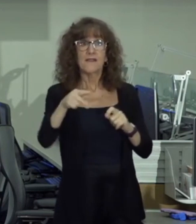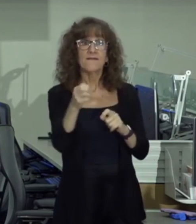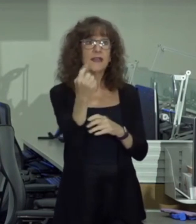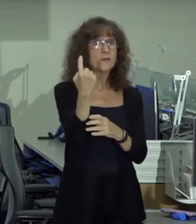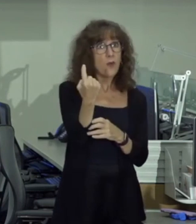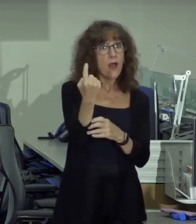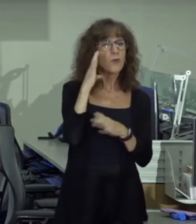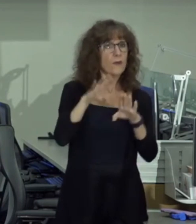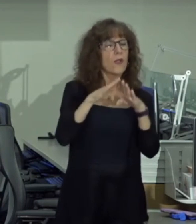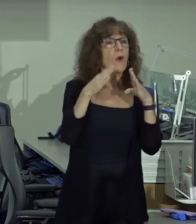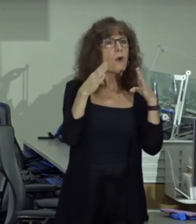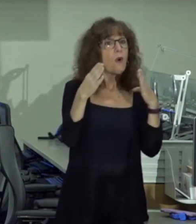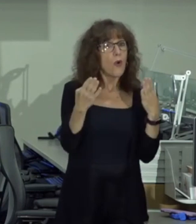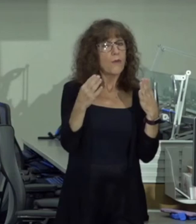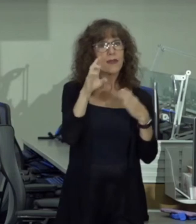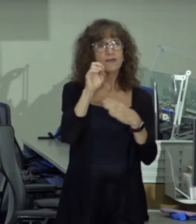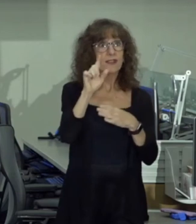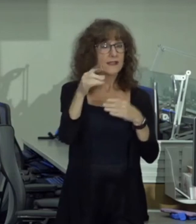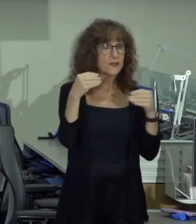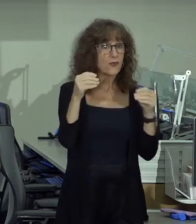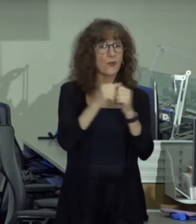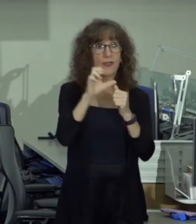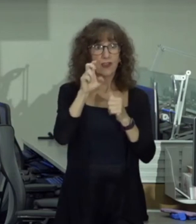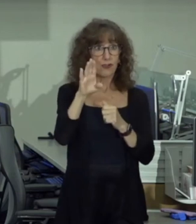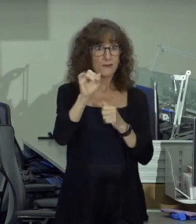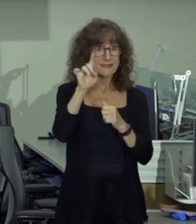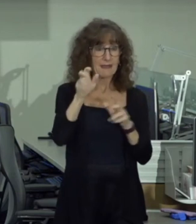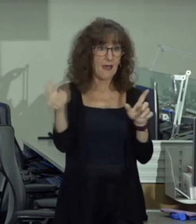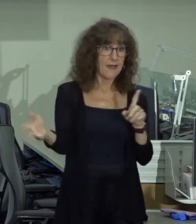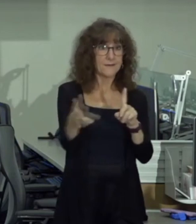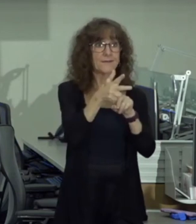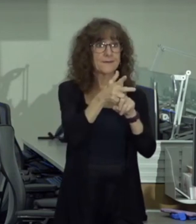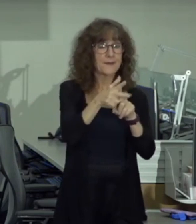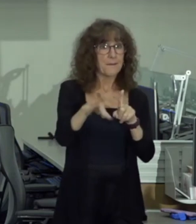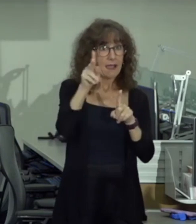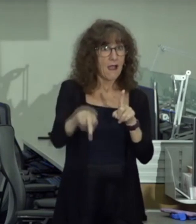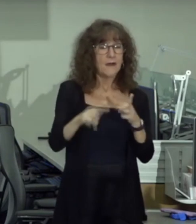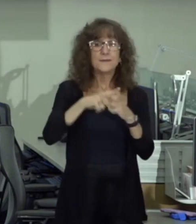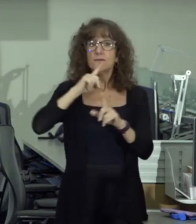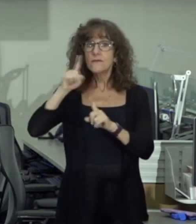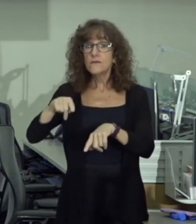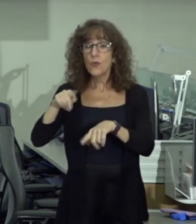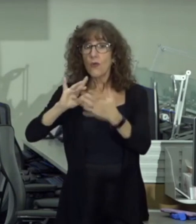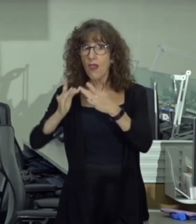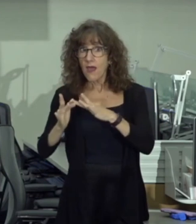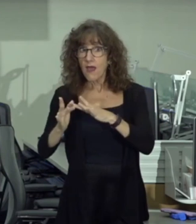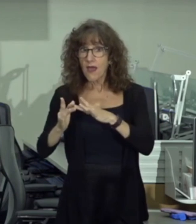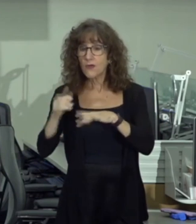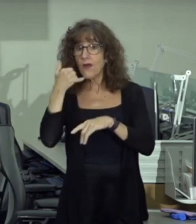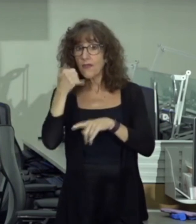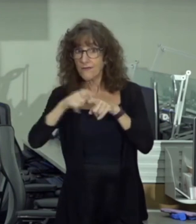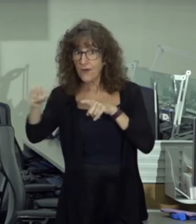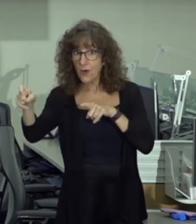we will reopen retail stores with curbside pickup only. This means that you can order something online or by